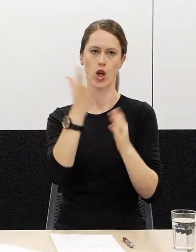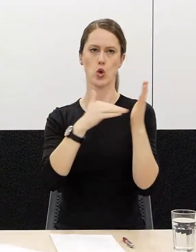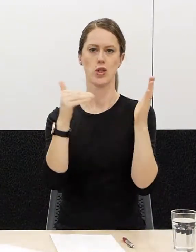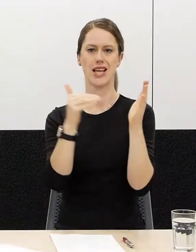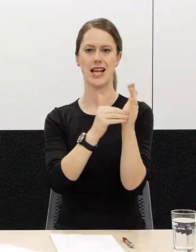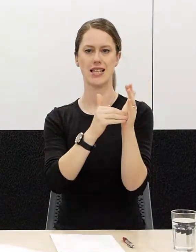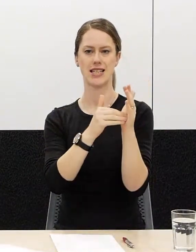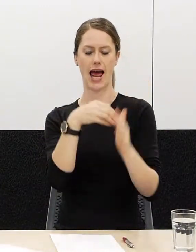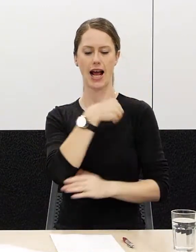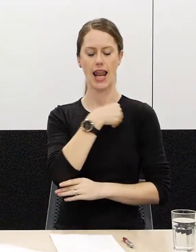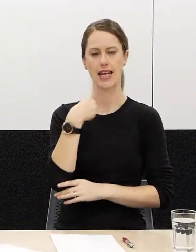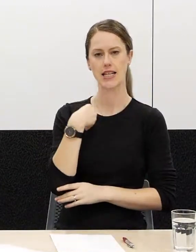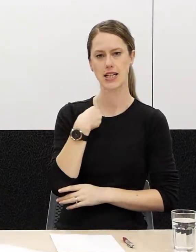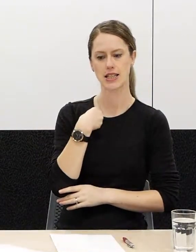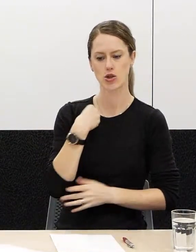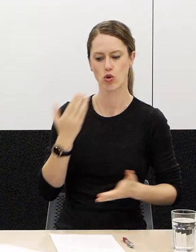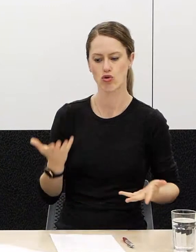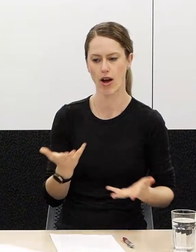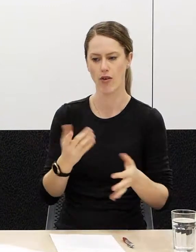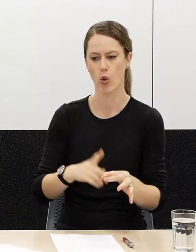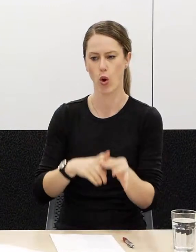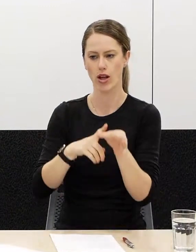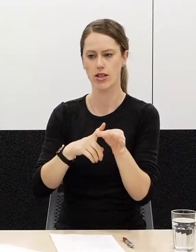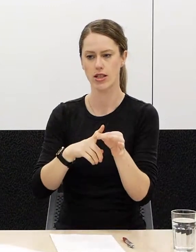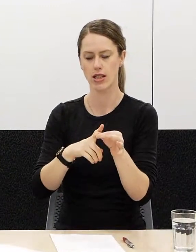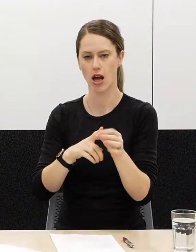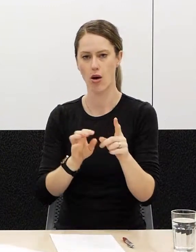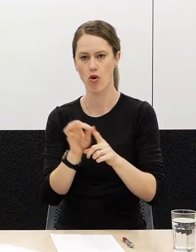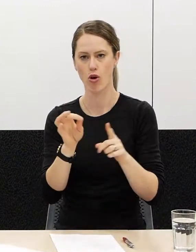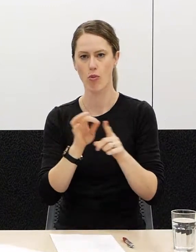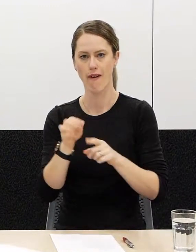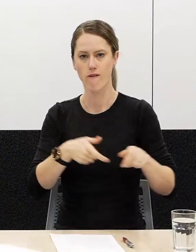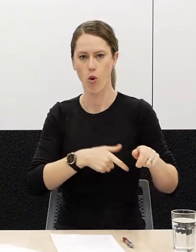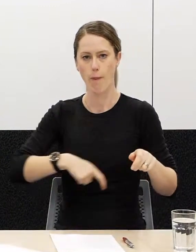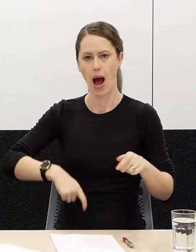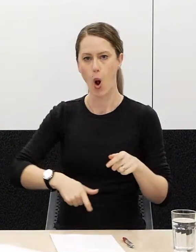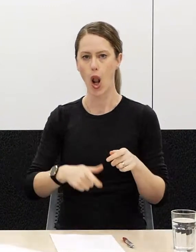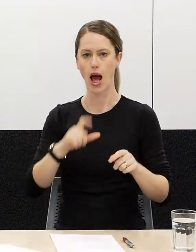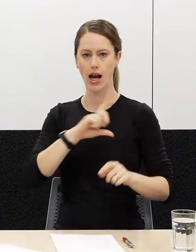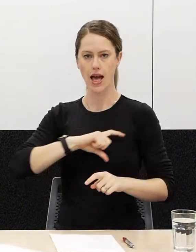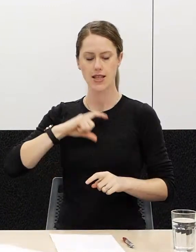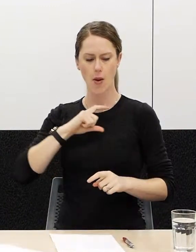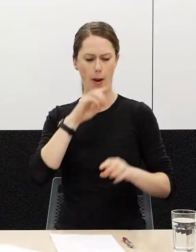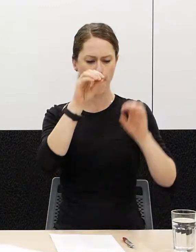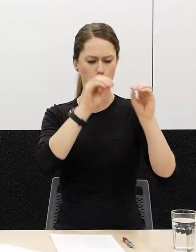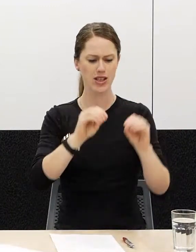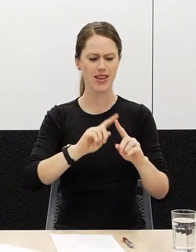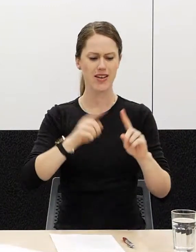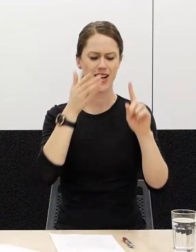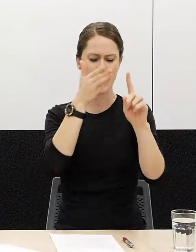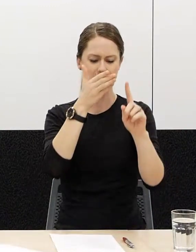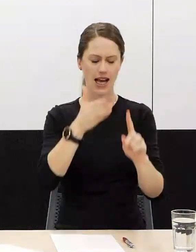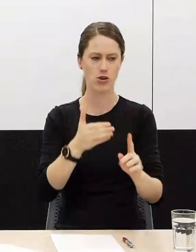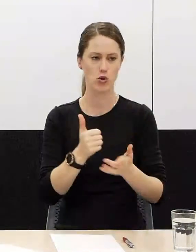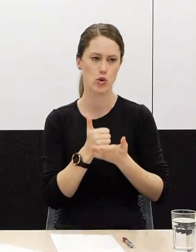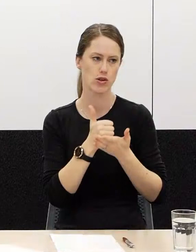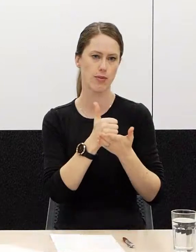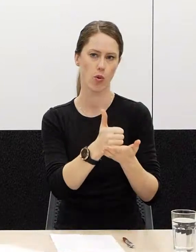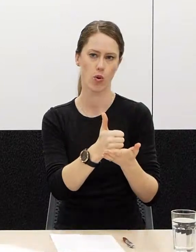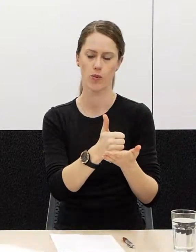Zealand clinicians to drive quality improvement in bowel cancer and pull together a bunch of indicators that would